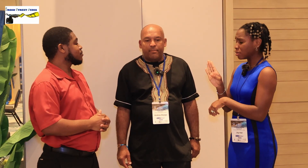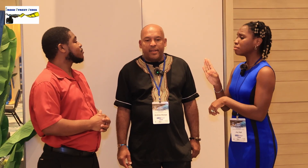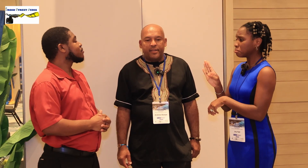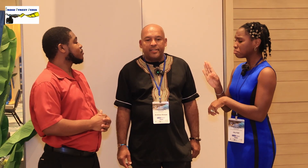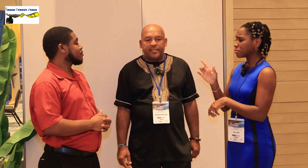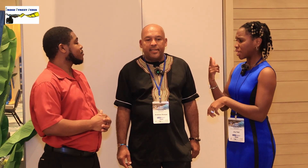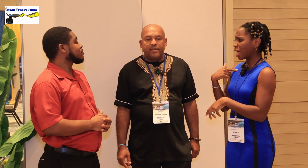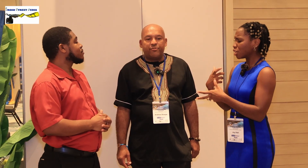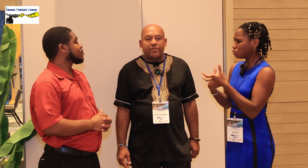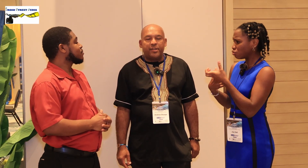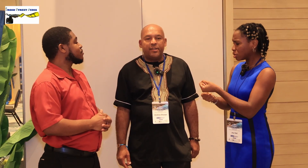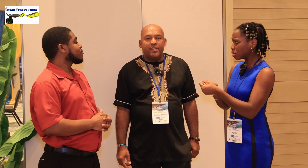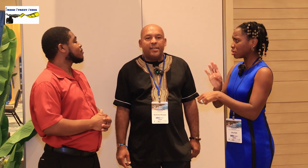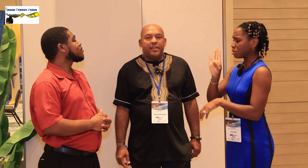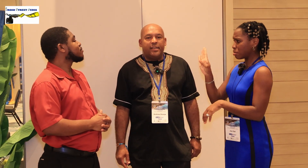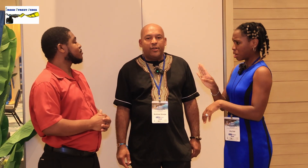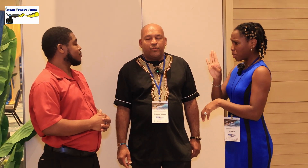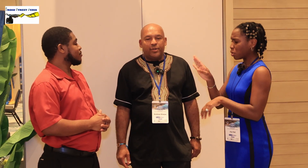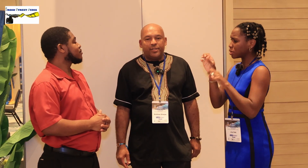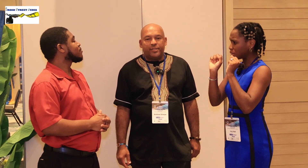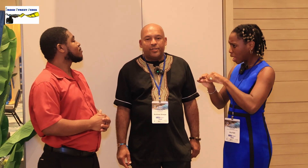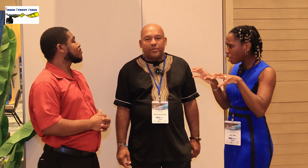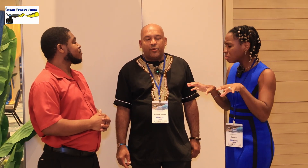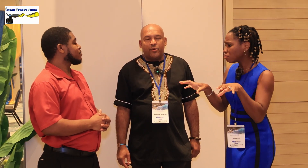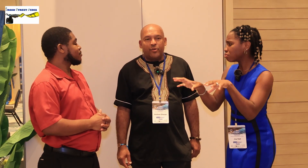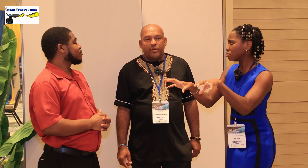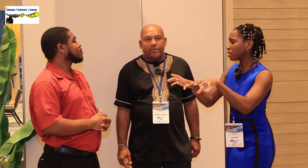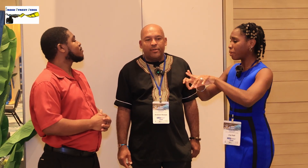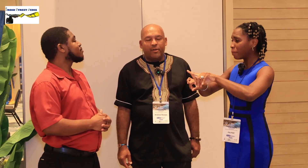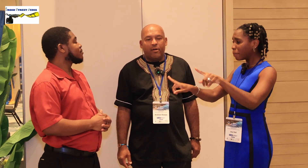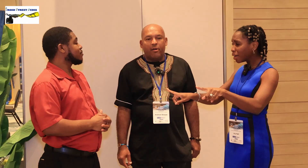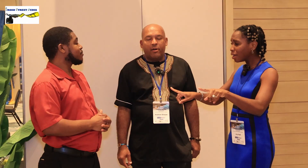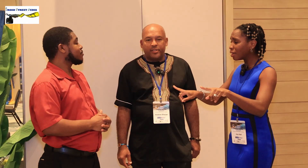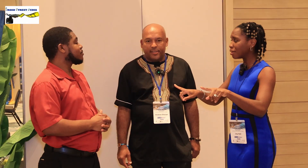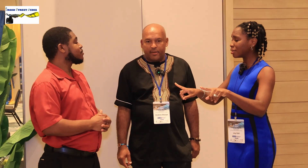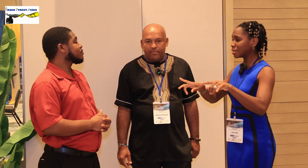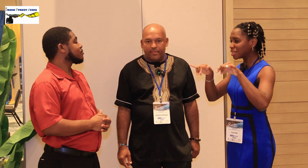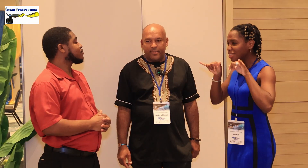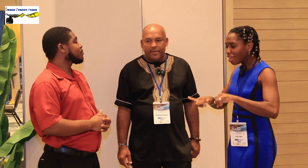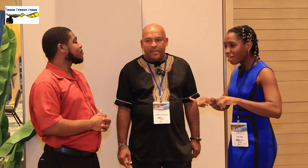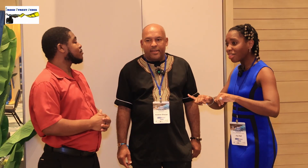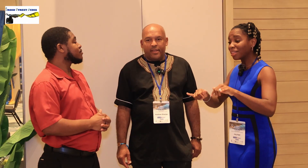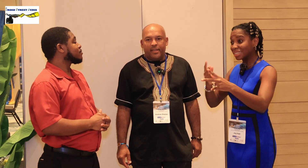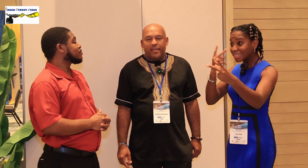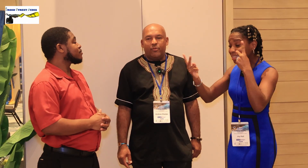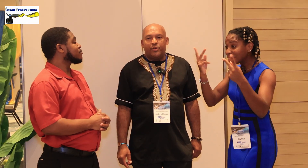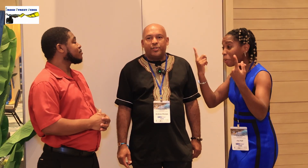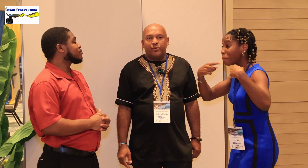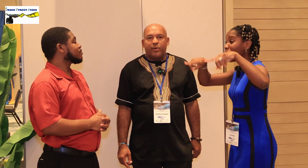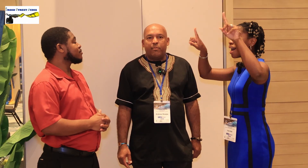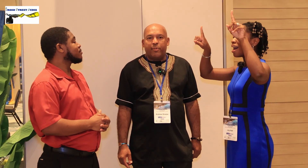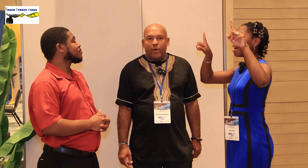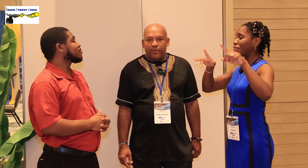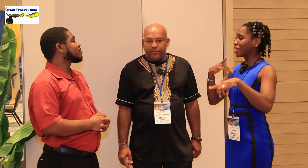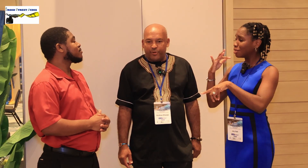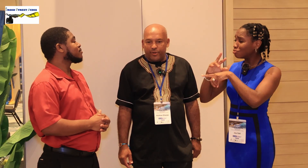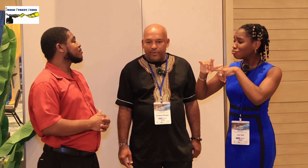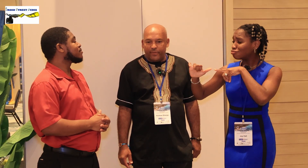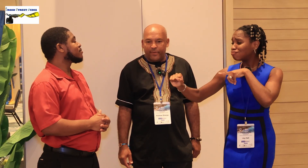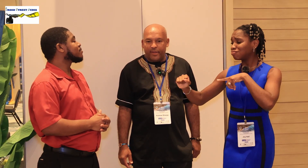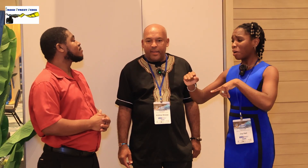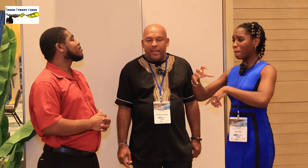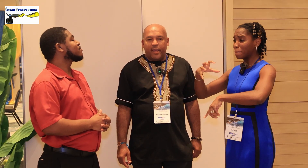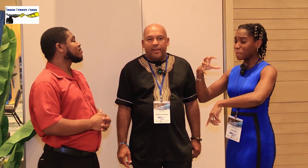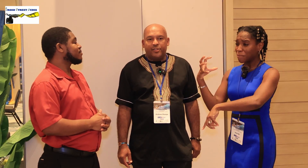in Barbados delivering, it was so awesome. It was so